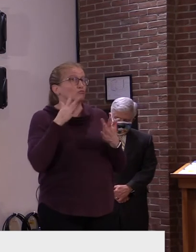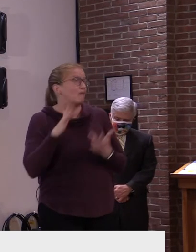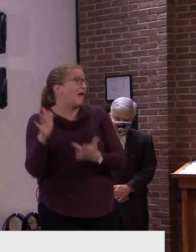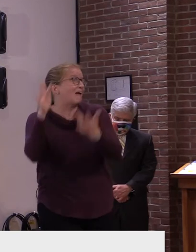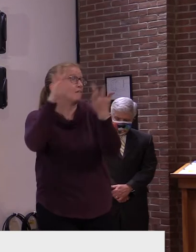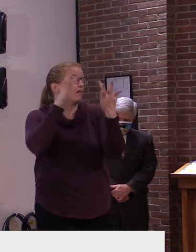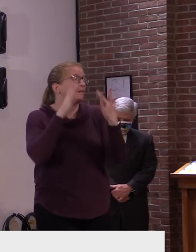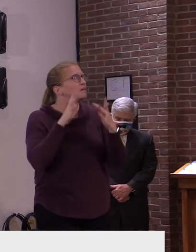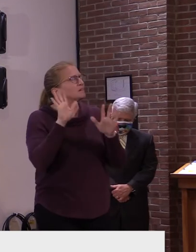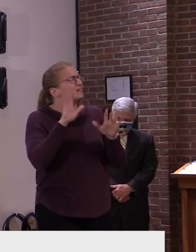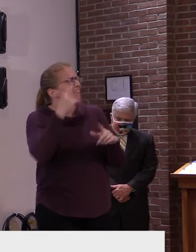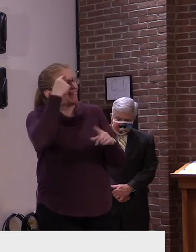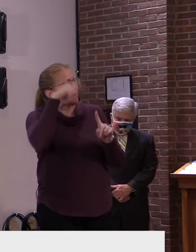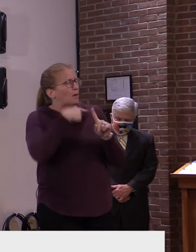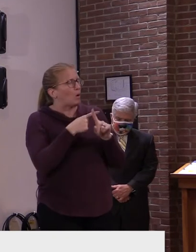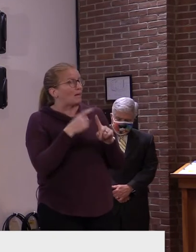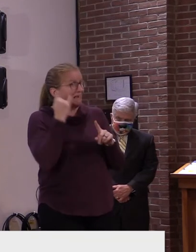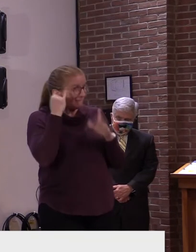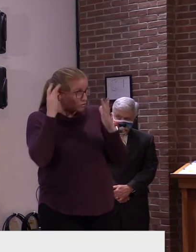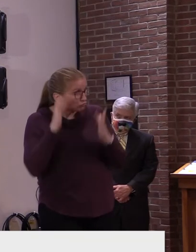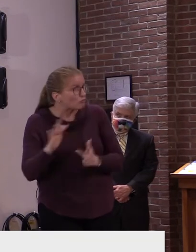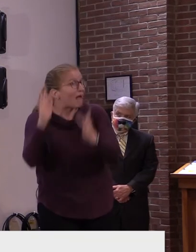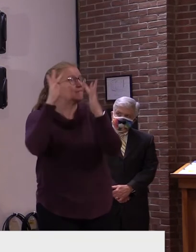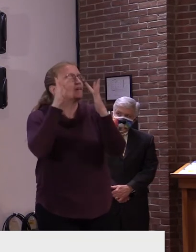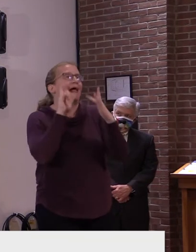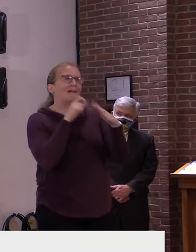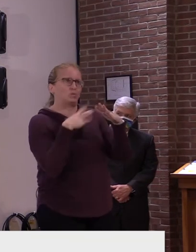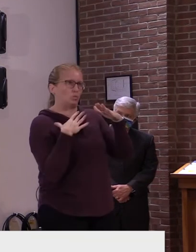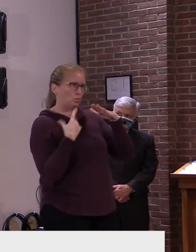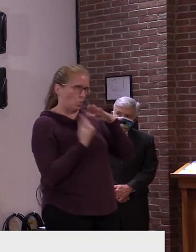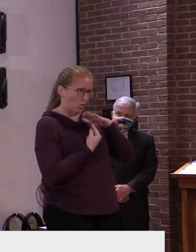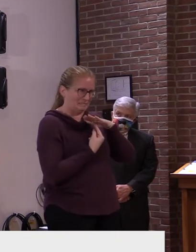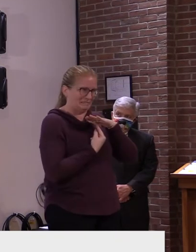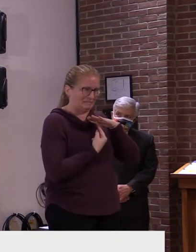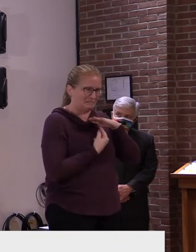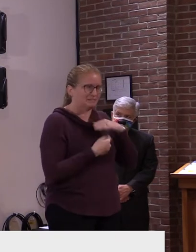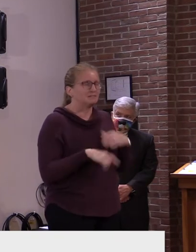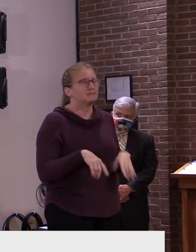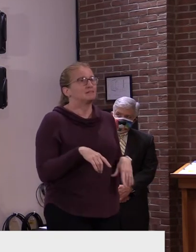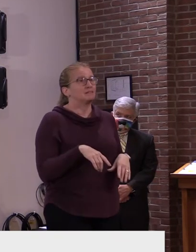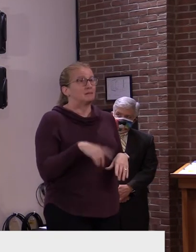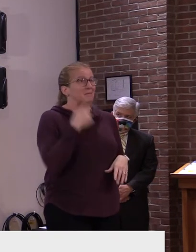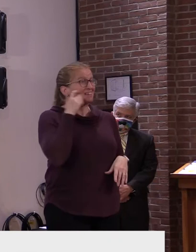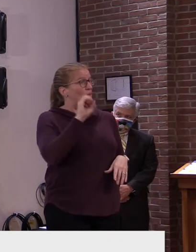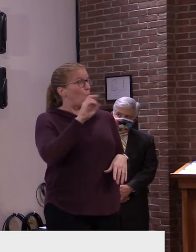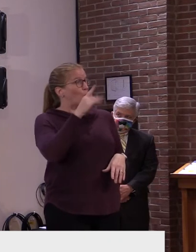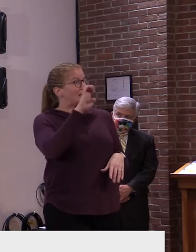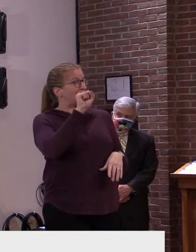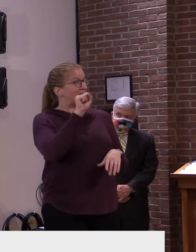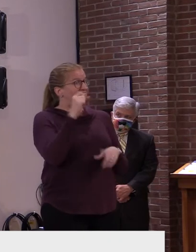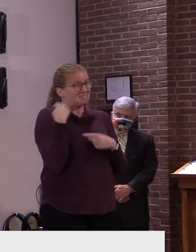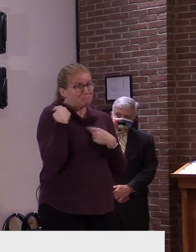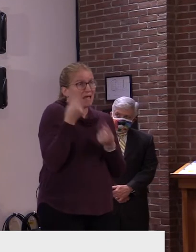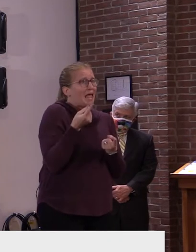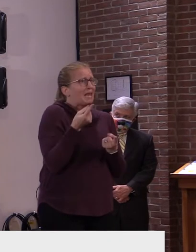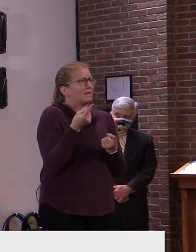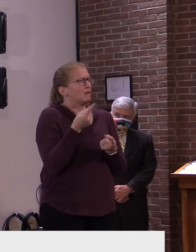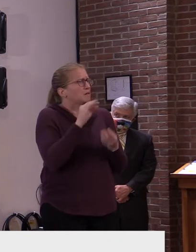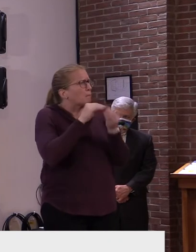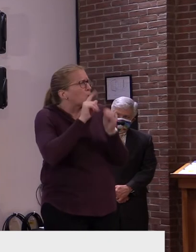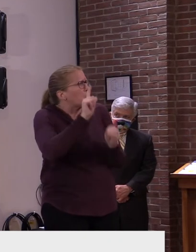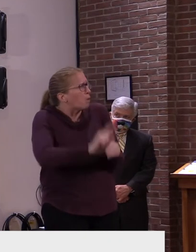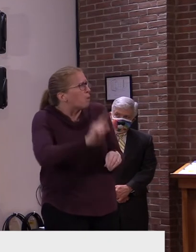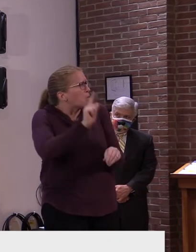knowing that orleans just until recently had a very low rate and all of a sudden the rate has